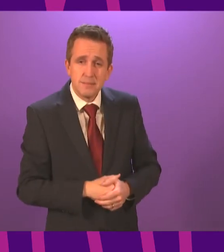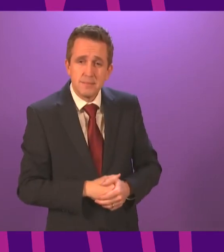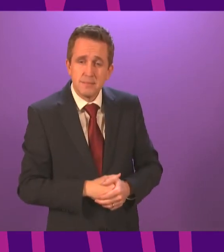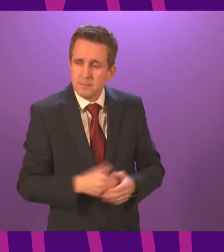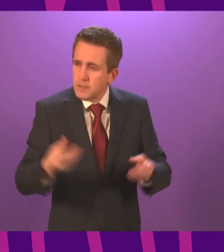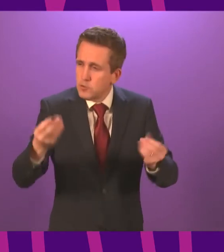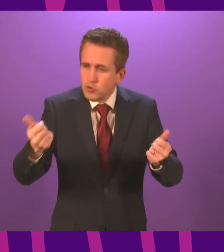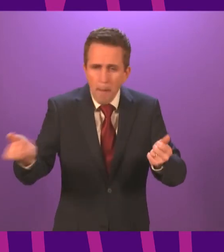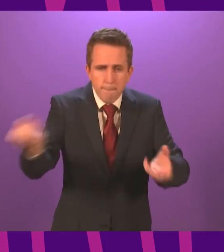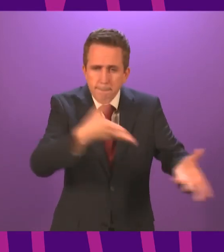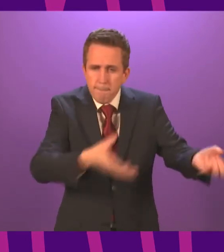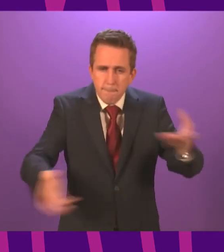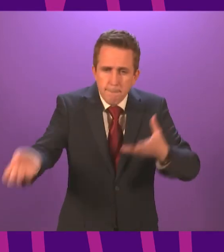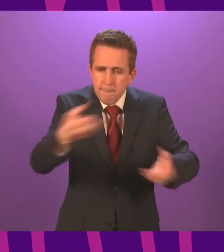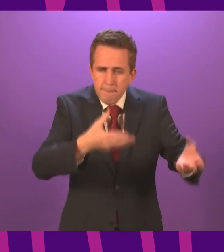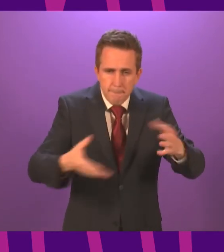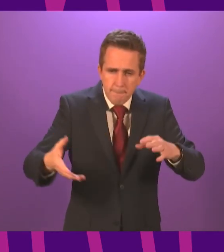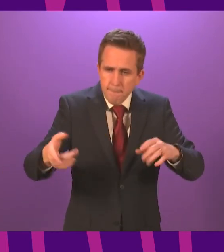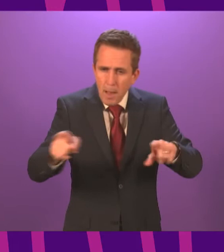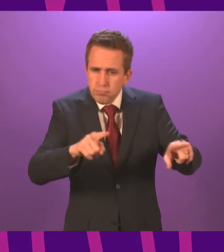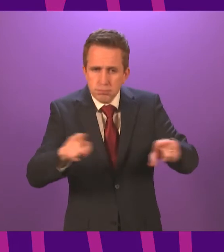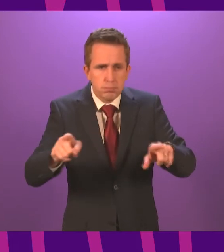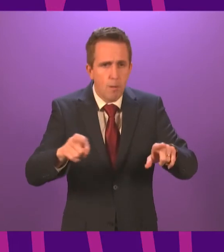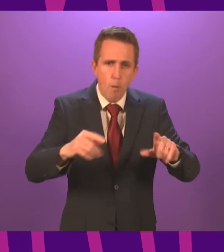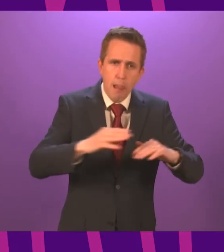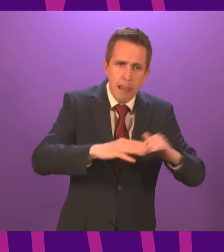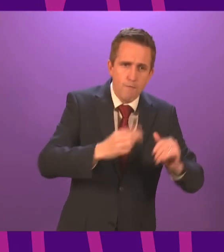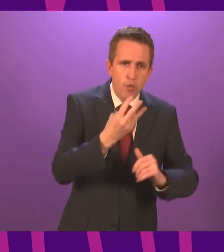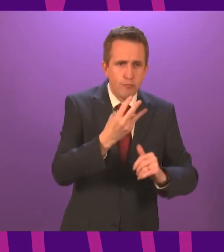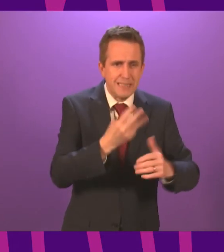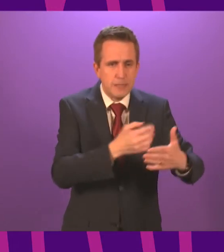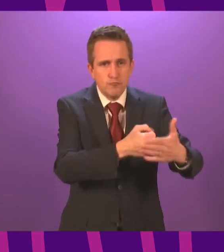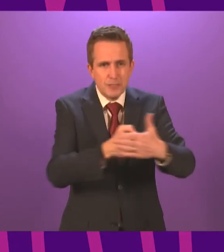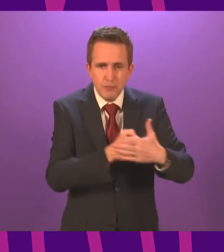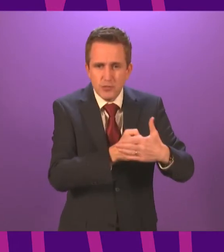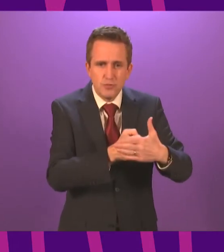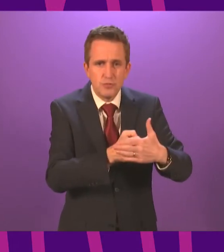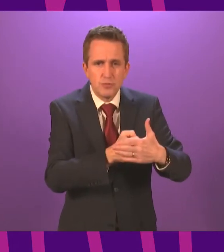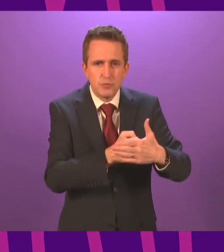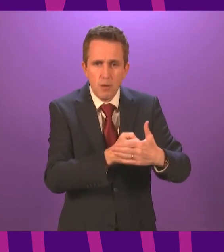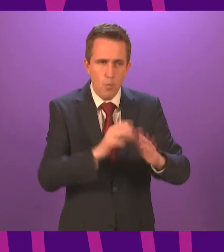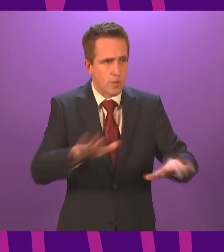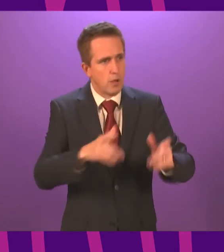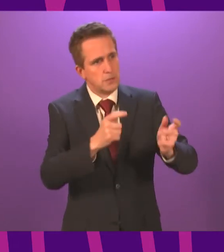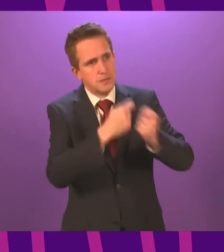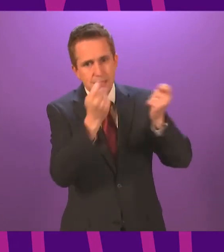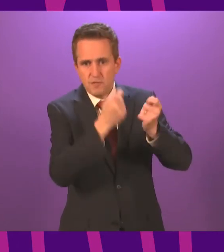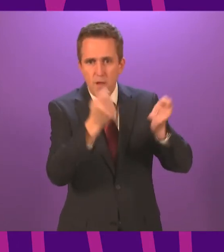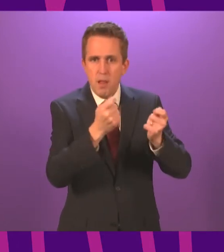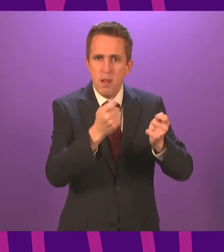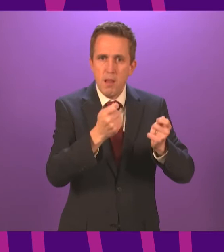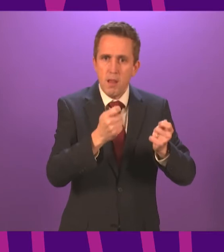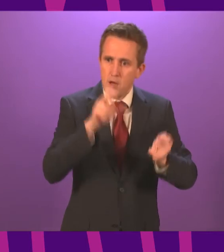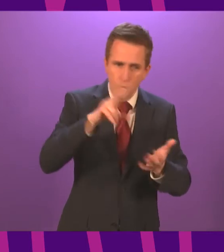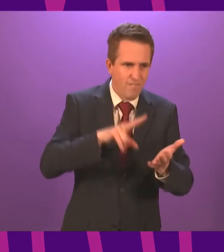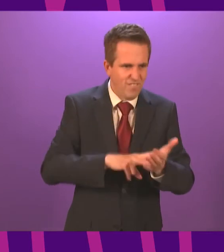tone suggests that because the level 3 restrictions weren't fully effective, didn't wave